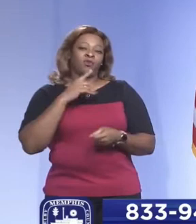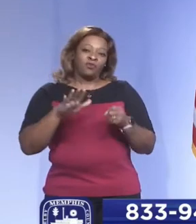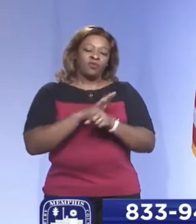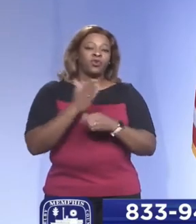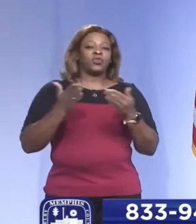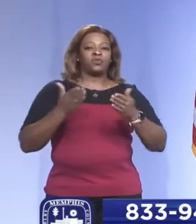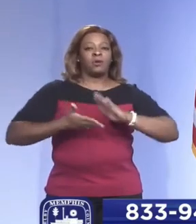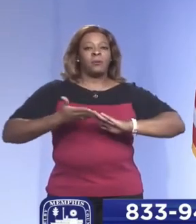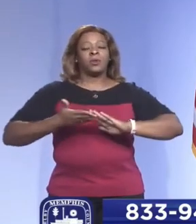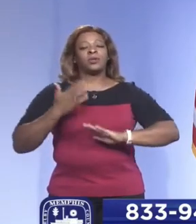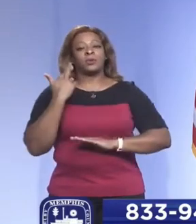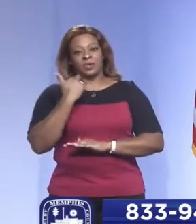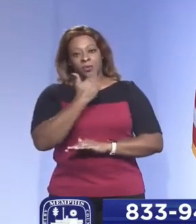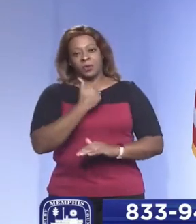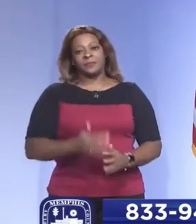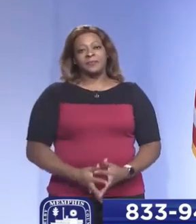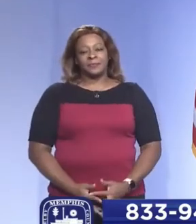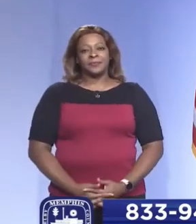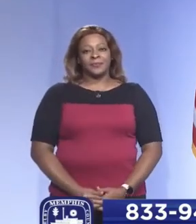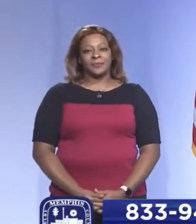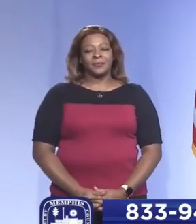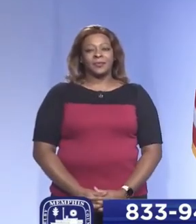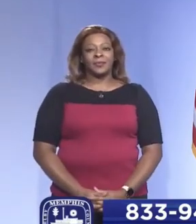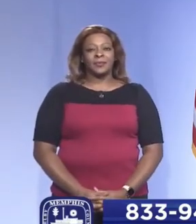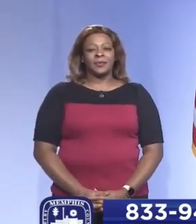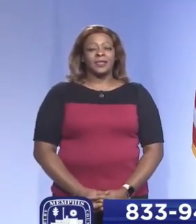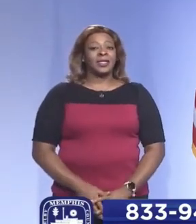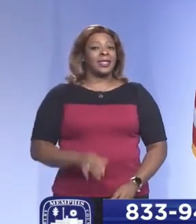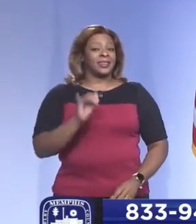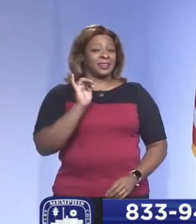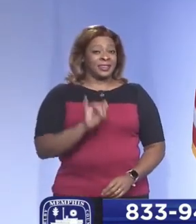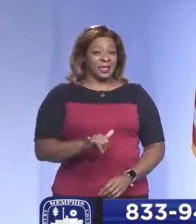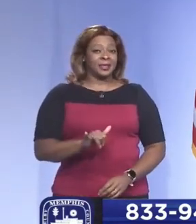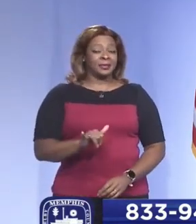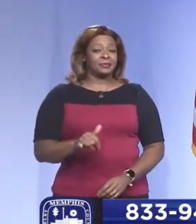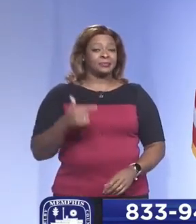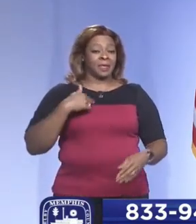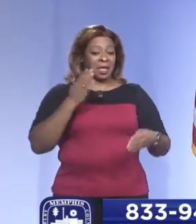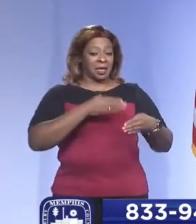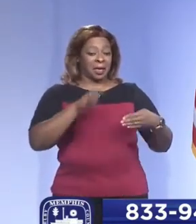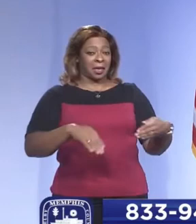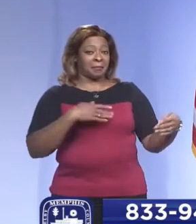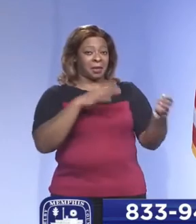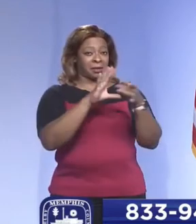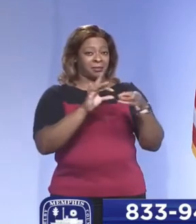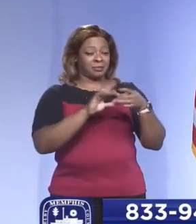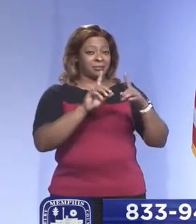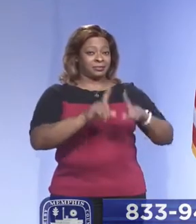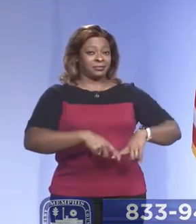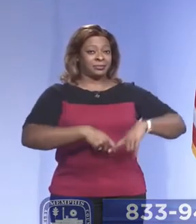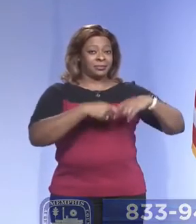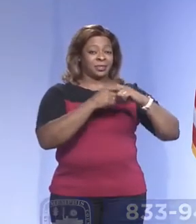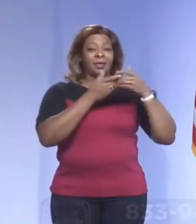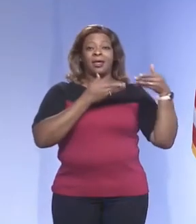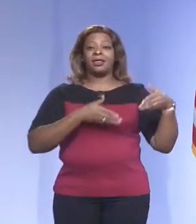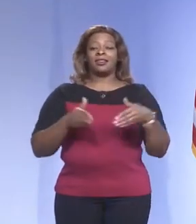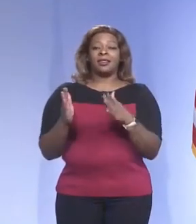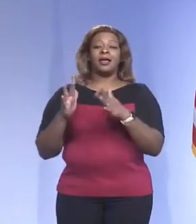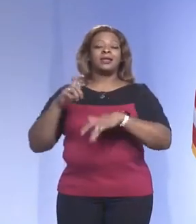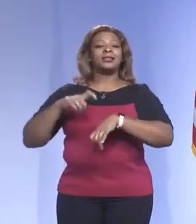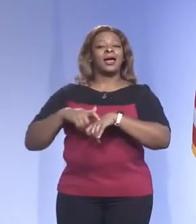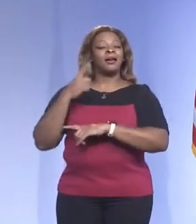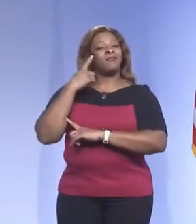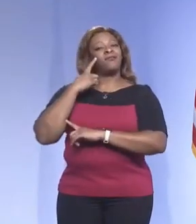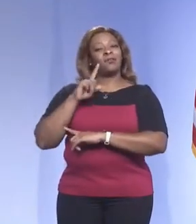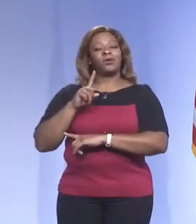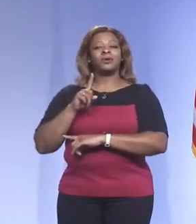full-service restaurants. With that, I will end and allow time